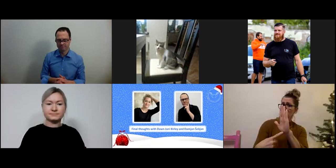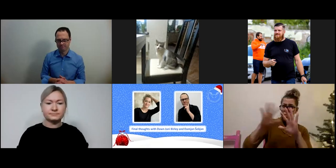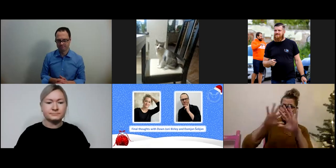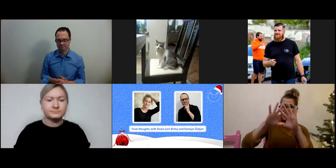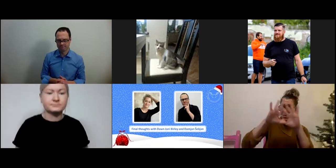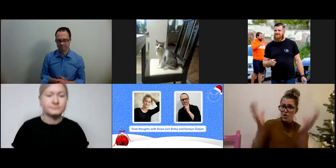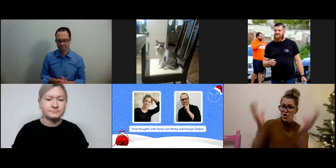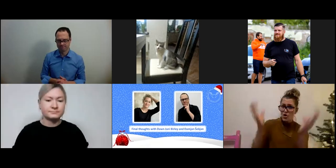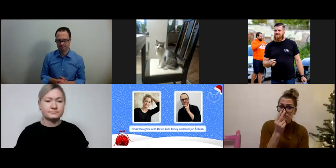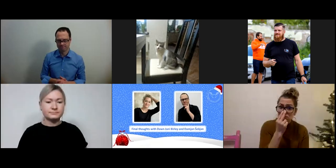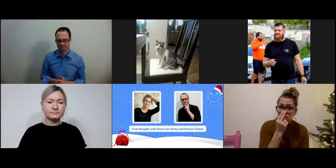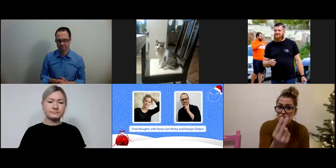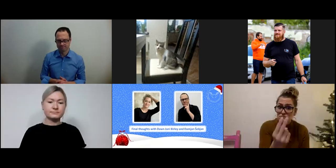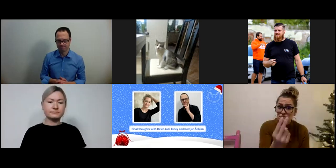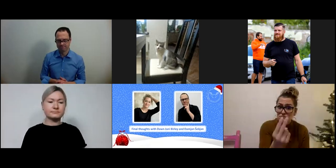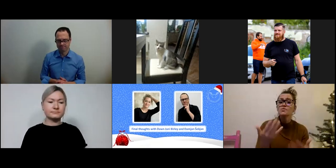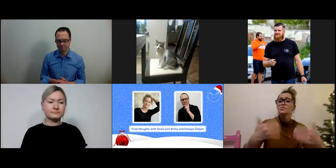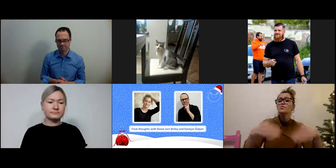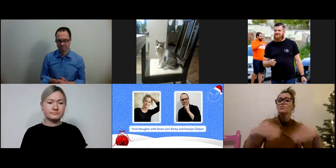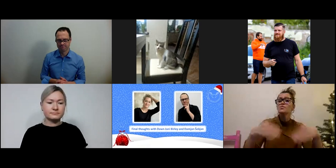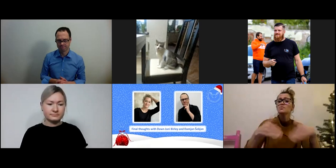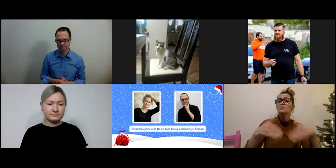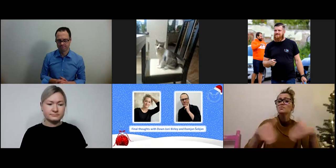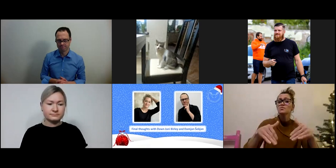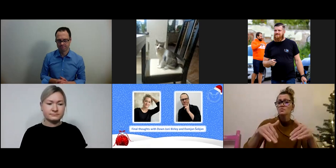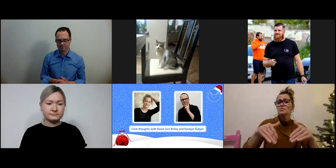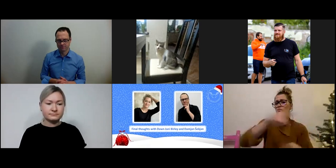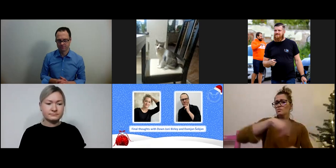Mm-hmm. This is a model for the world to see